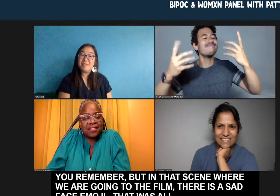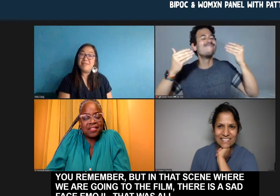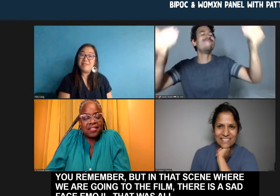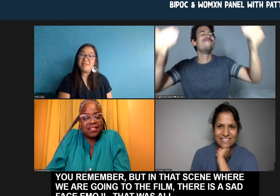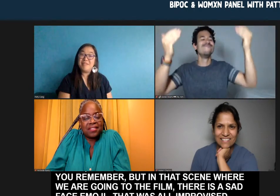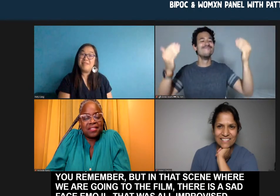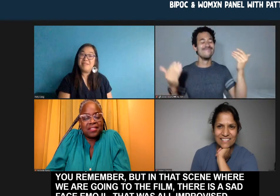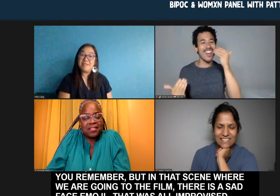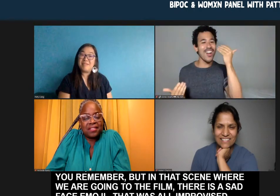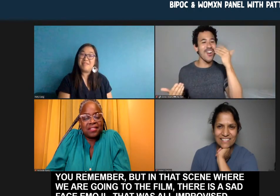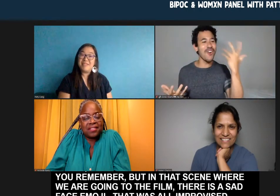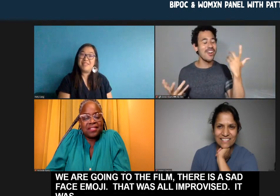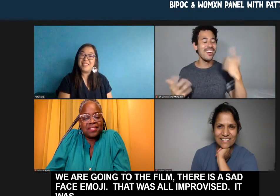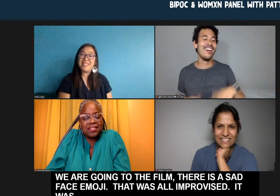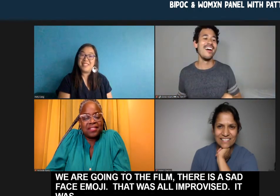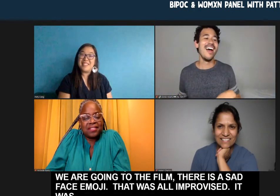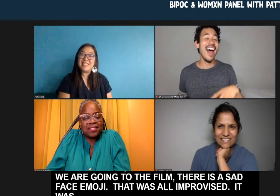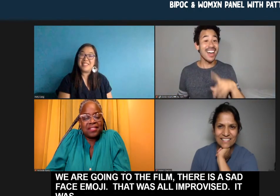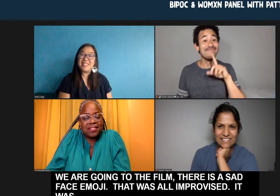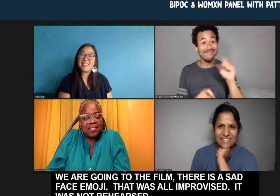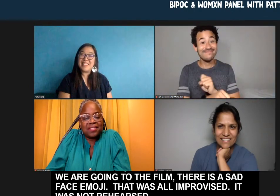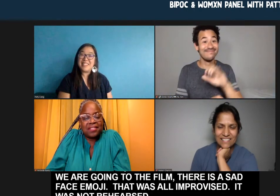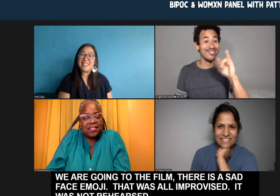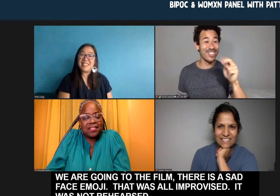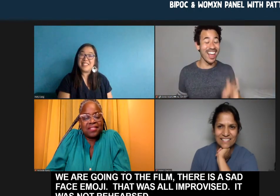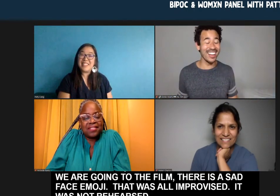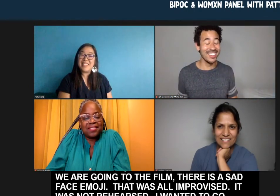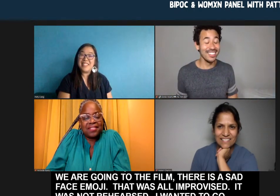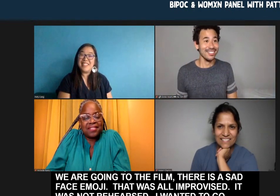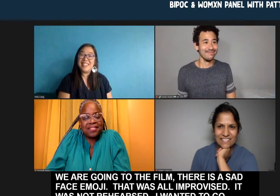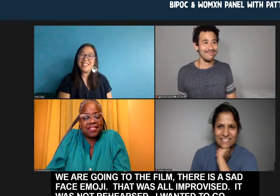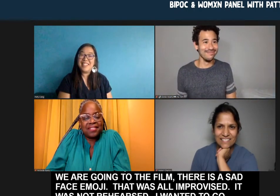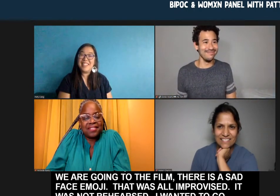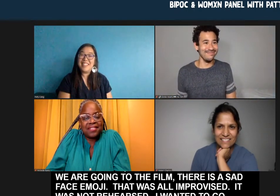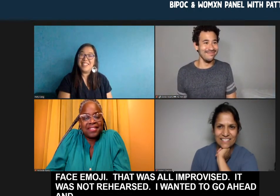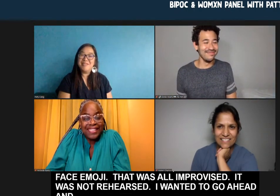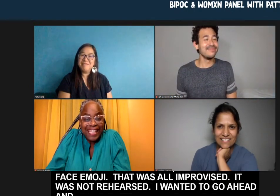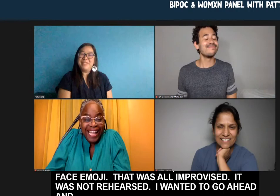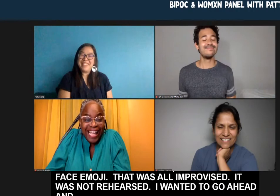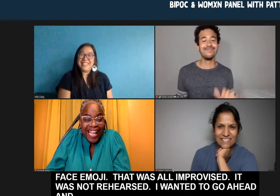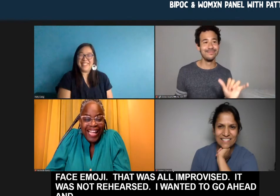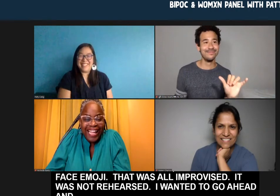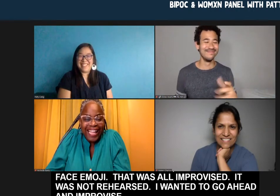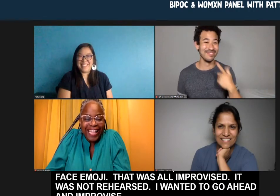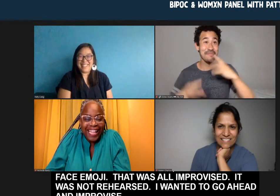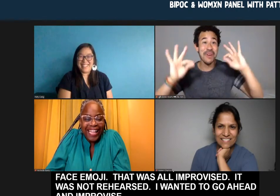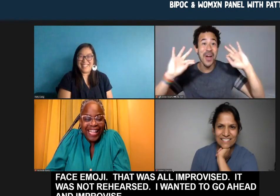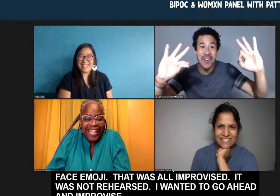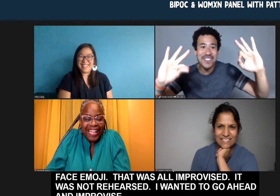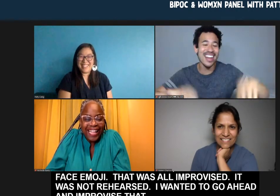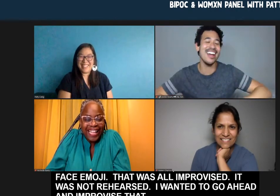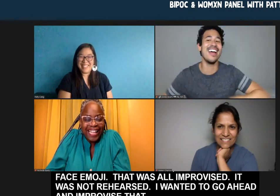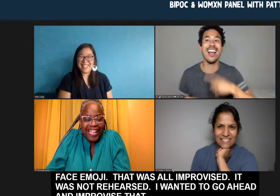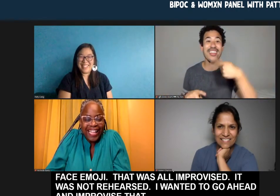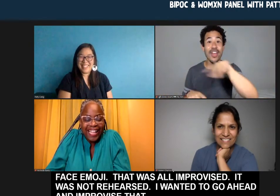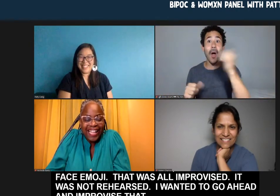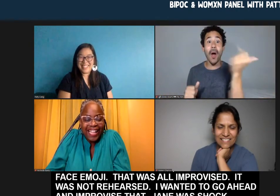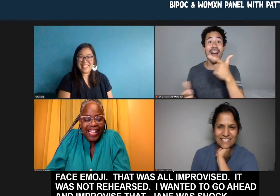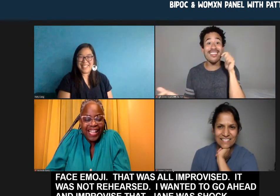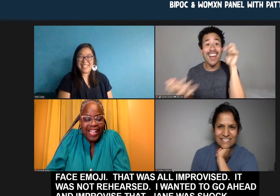that I wanted to just go ahead and improvise that. And Jane was kind of shocked while she was, you know, when we